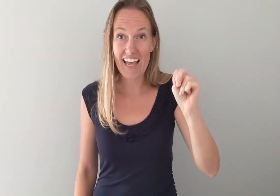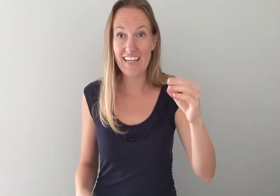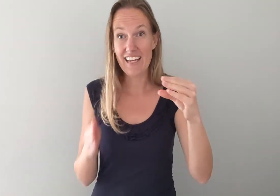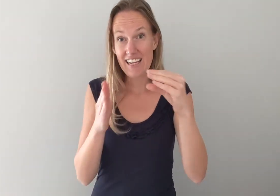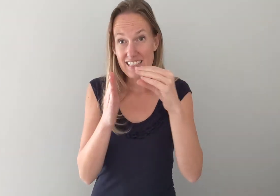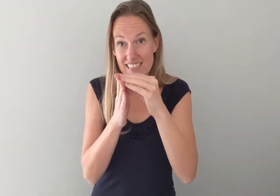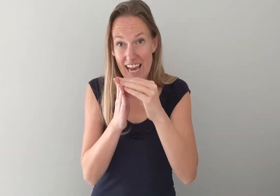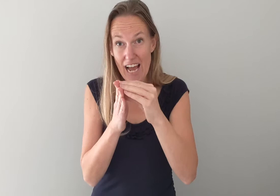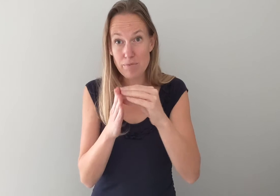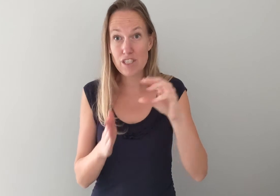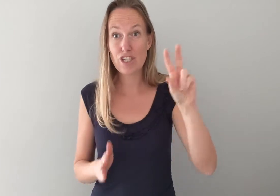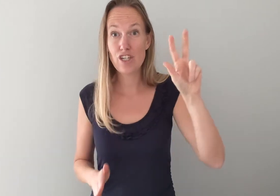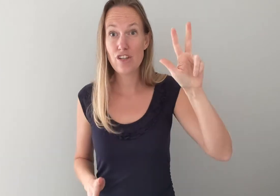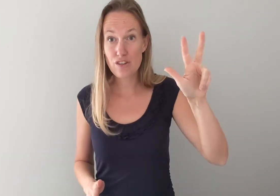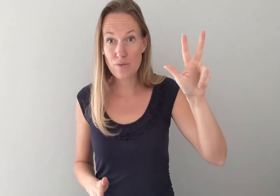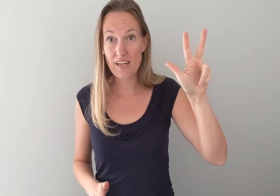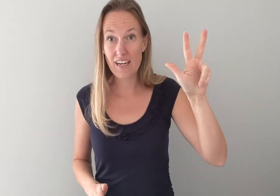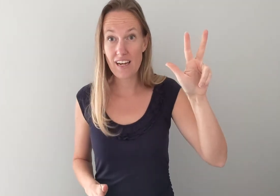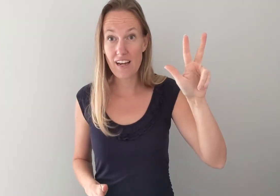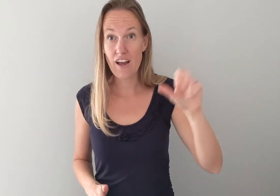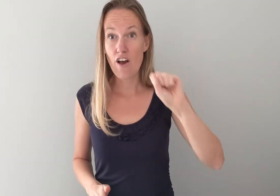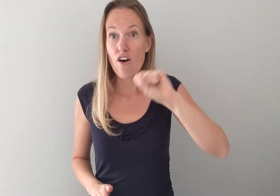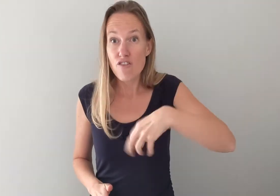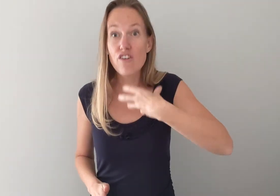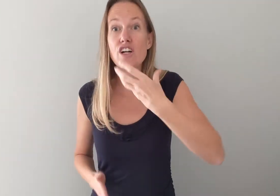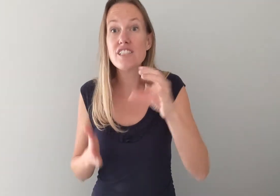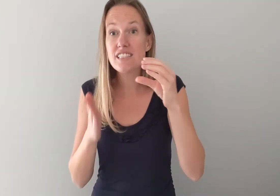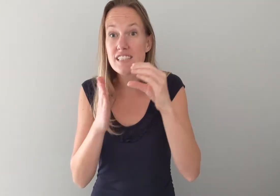John, chapter 3, verse